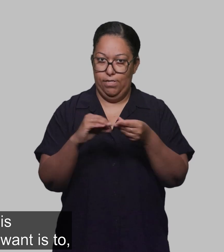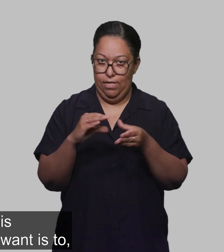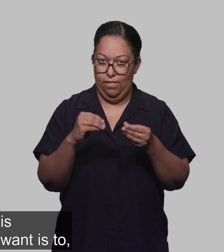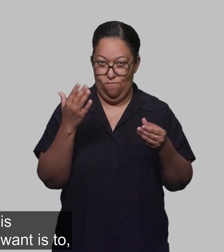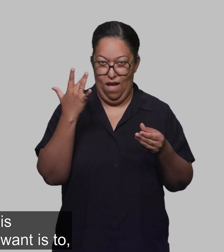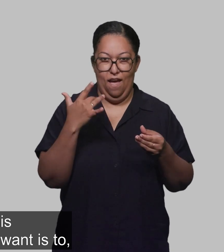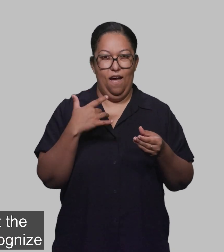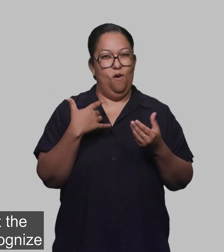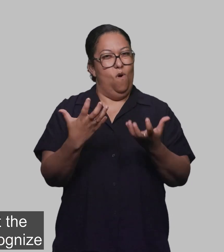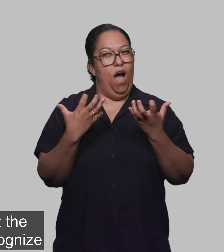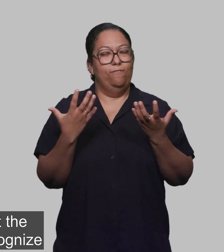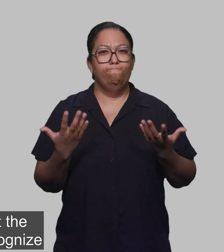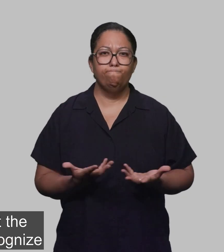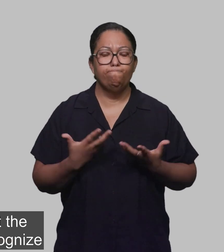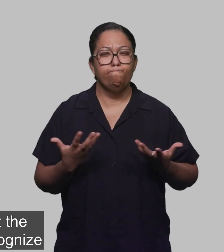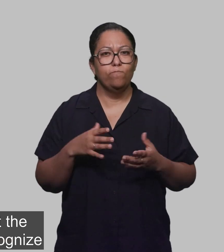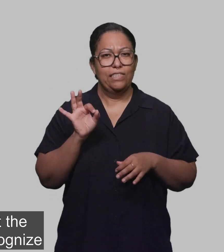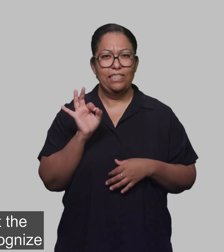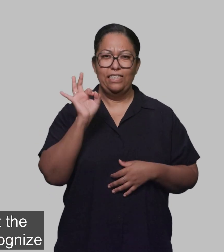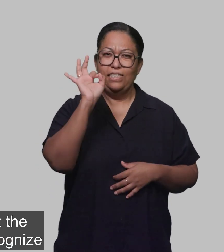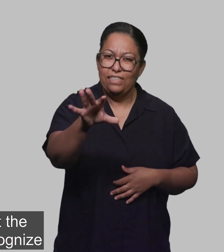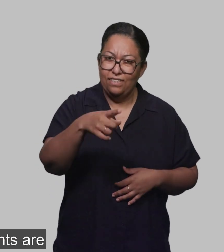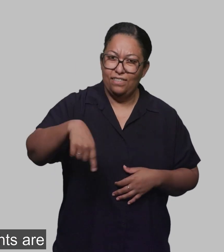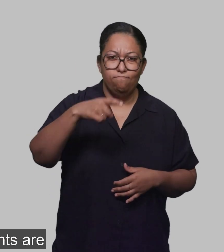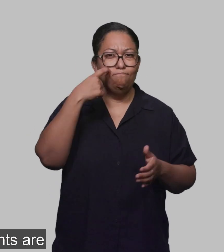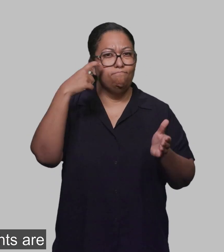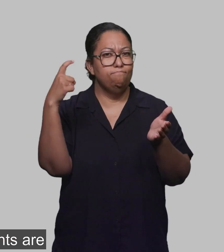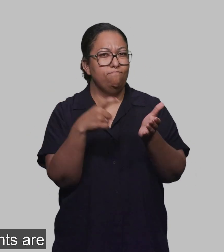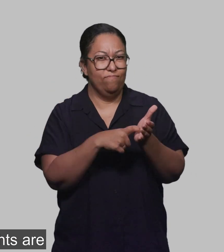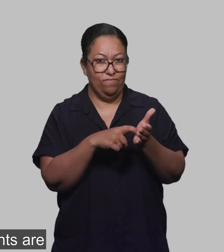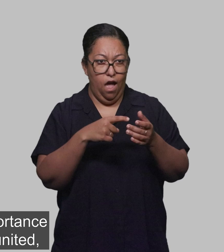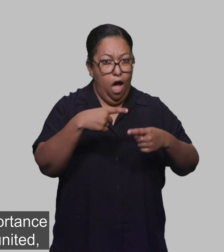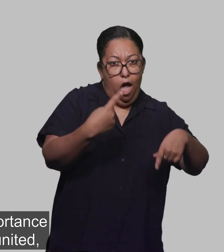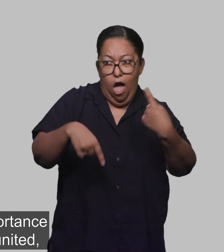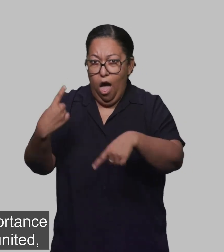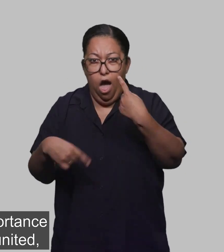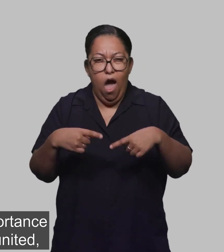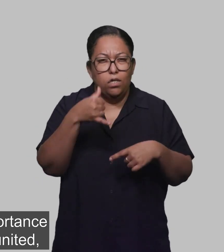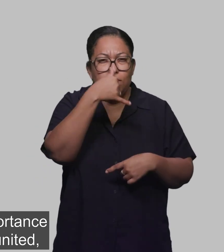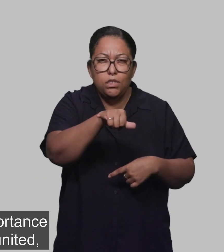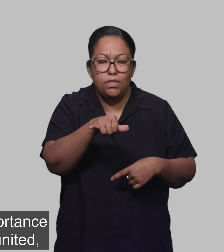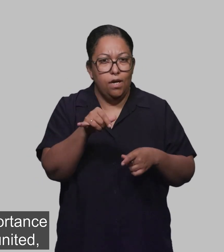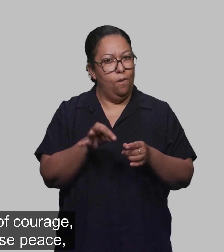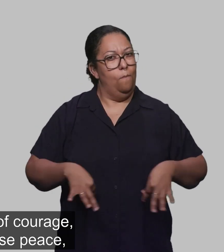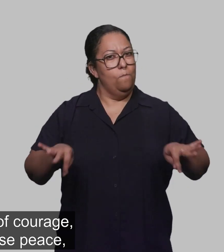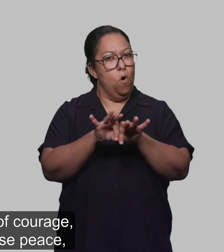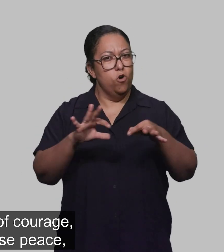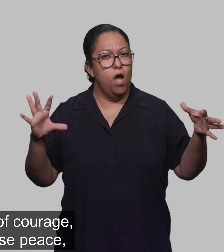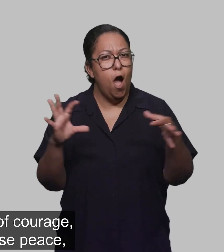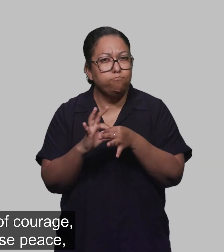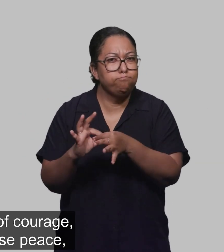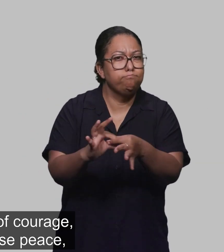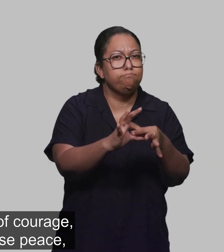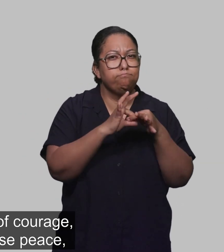want is to plant the seed to recognize how silly fights are and the importance of staying united, the